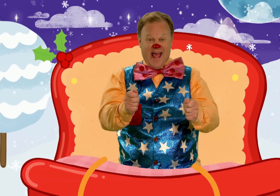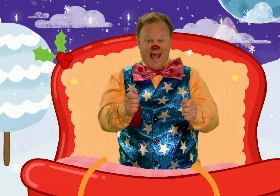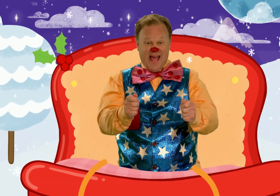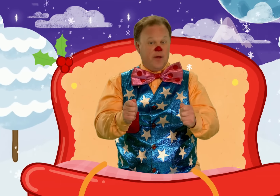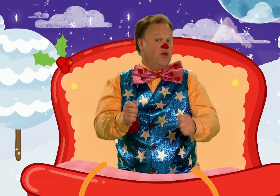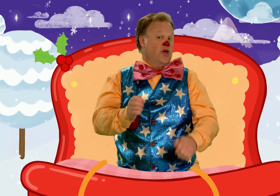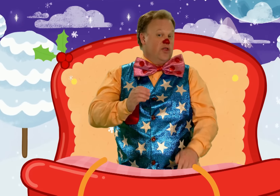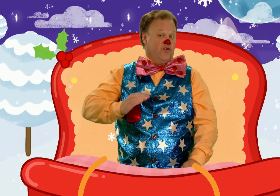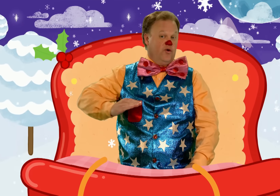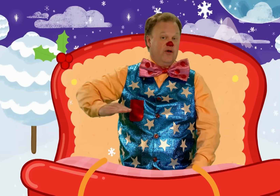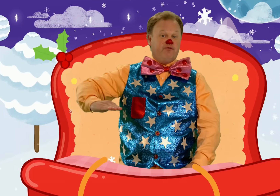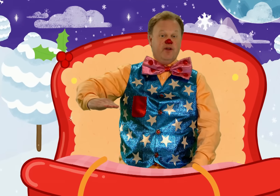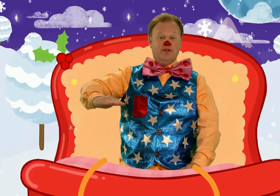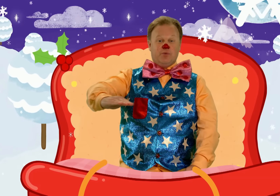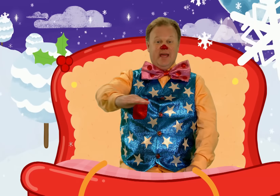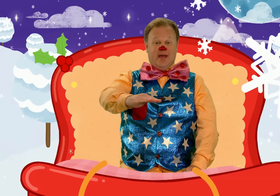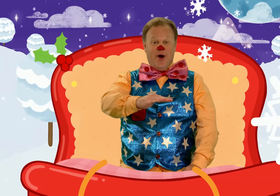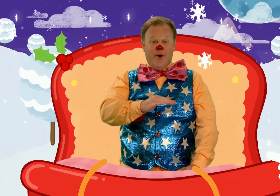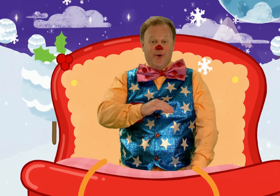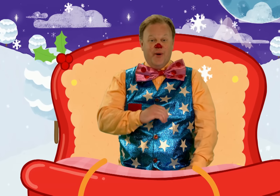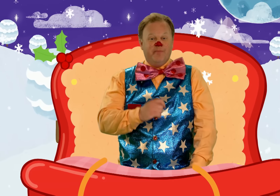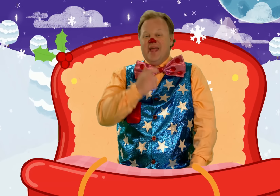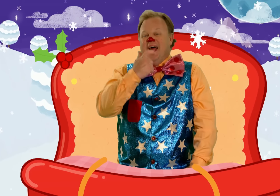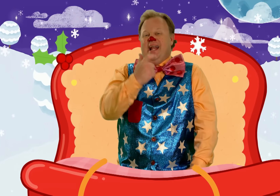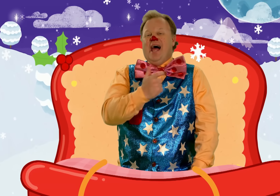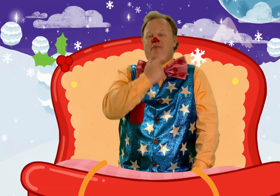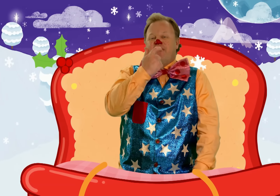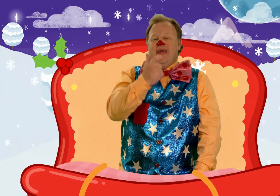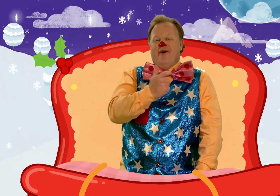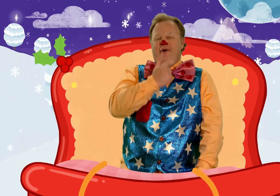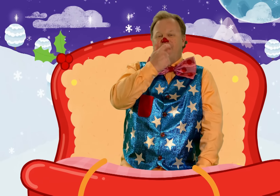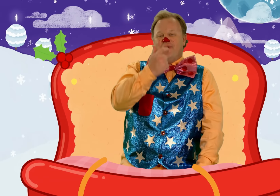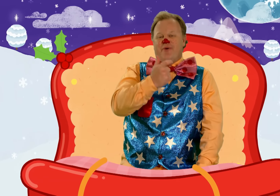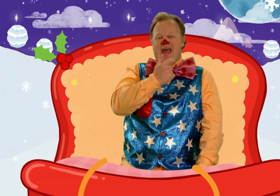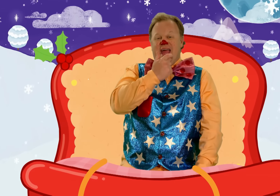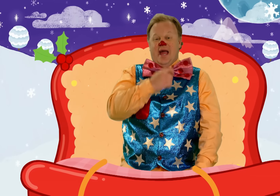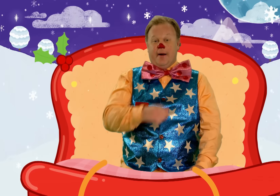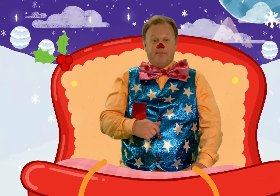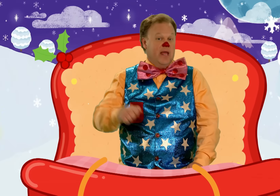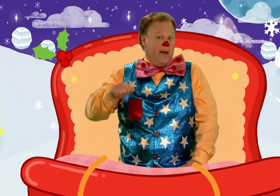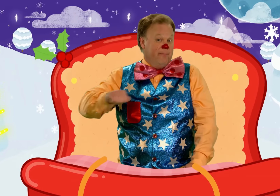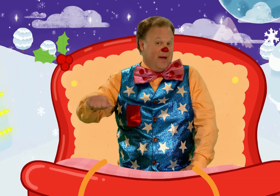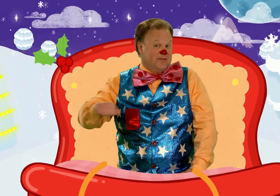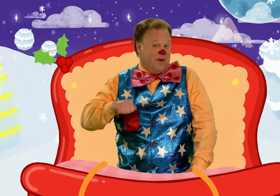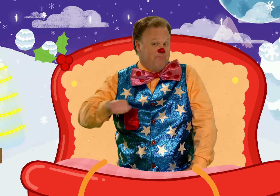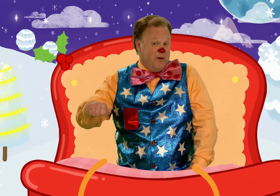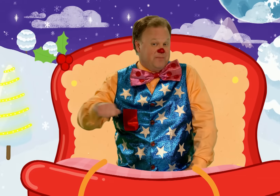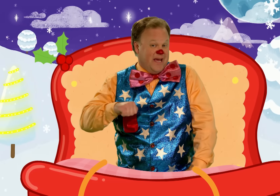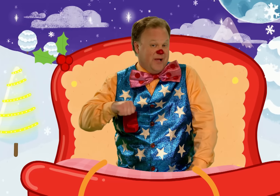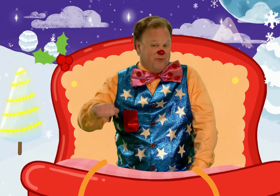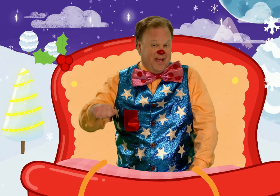sleigh. Through the fields we go, laughing all the way. Bells on bobtail